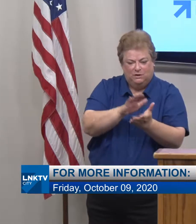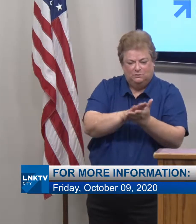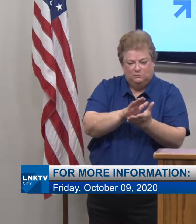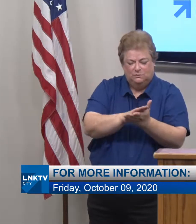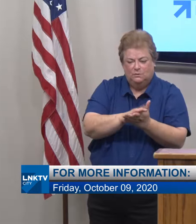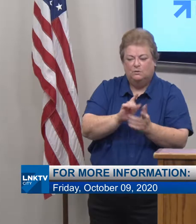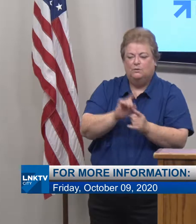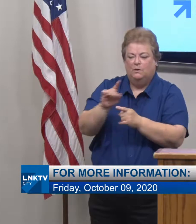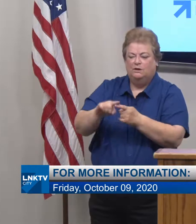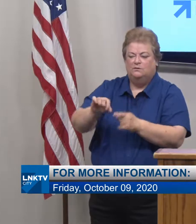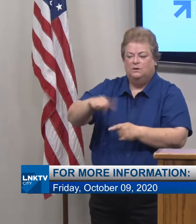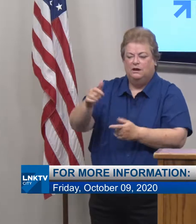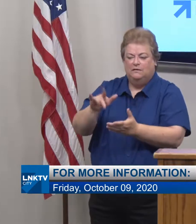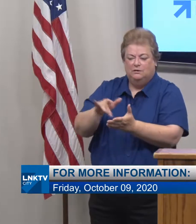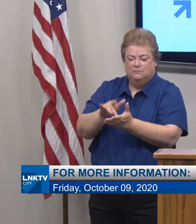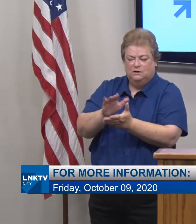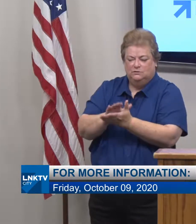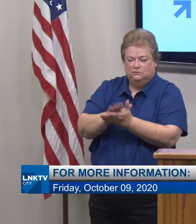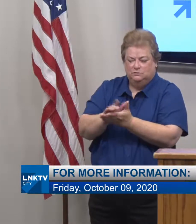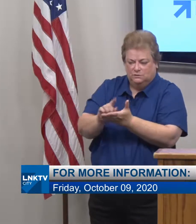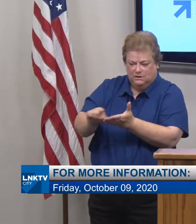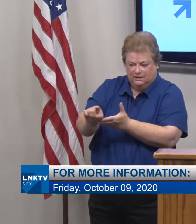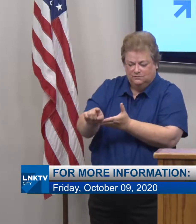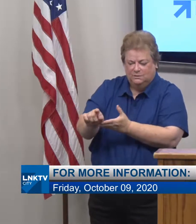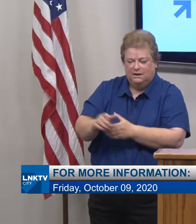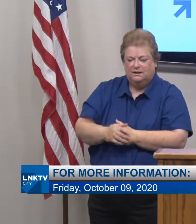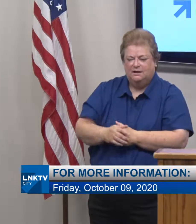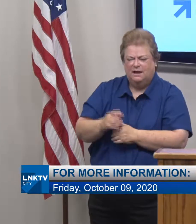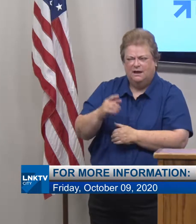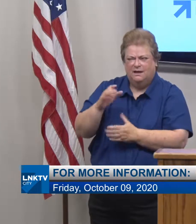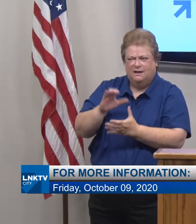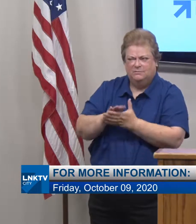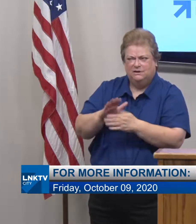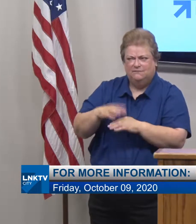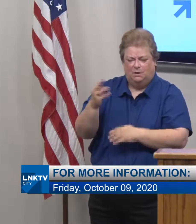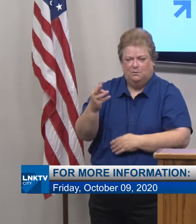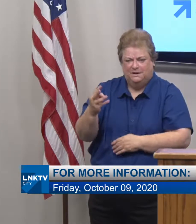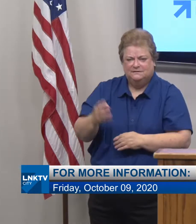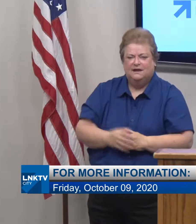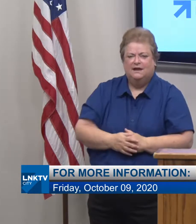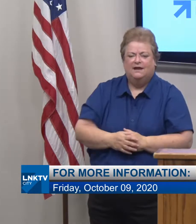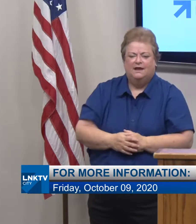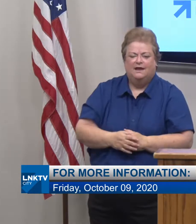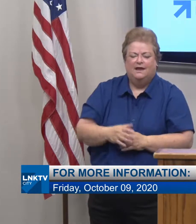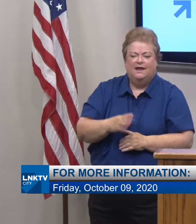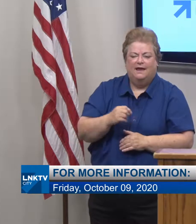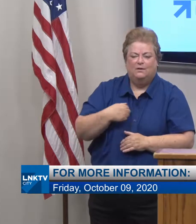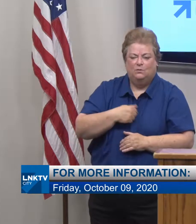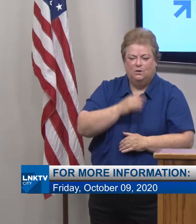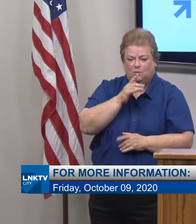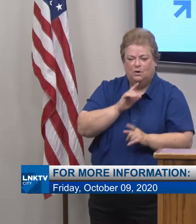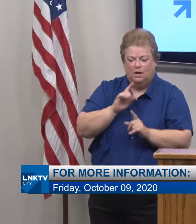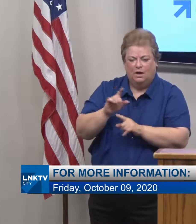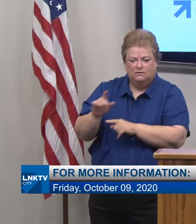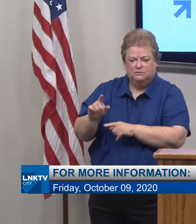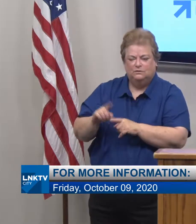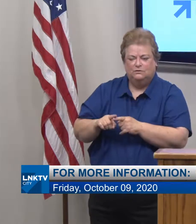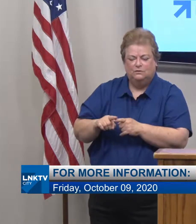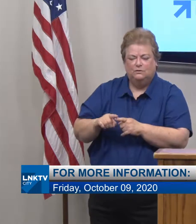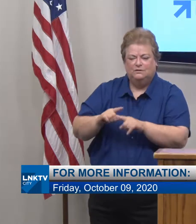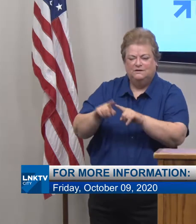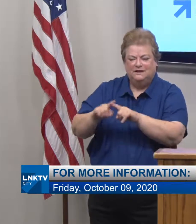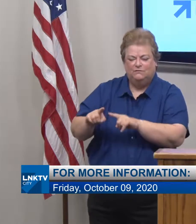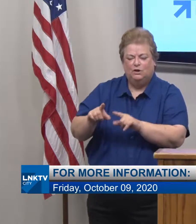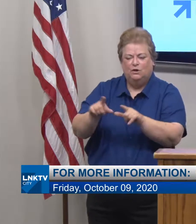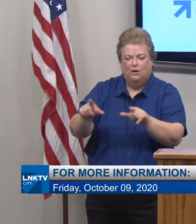middle school next week, I believe on Wednesday. And we are also going to several locations